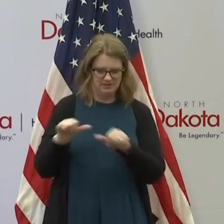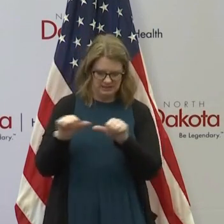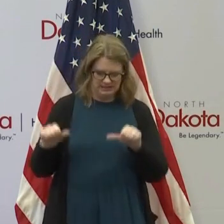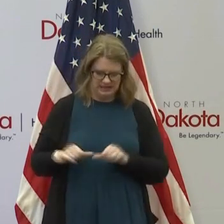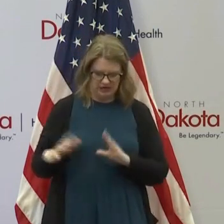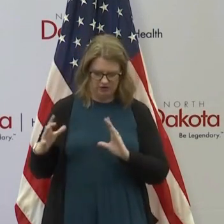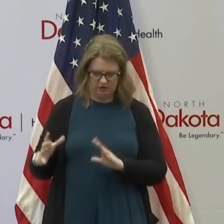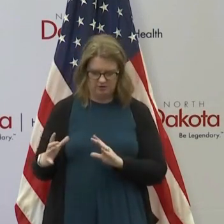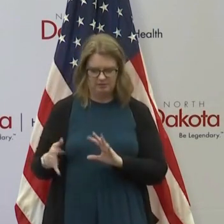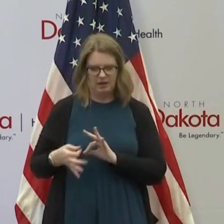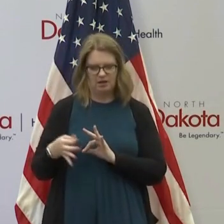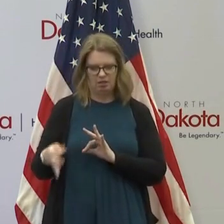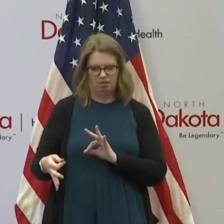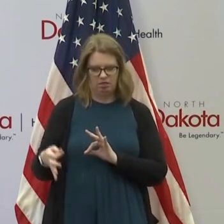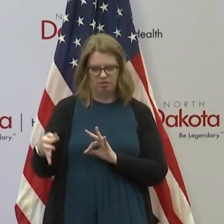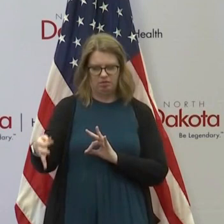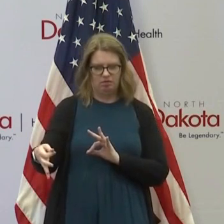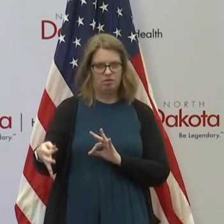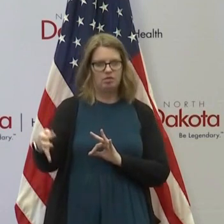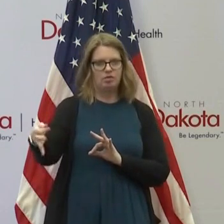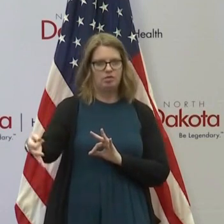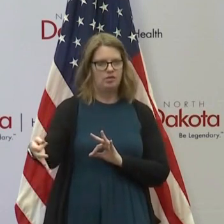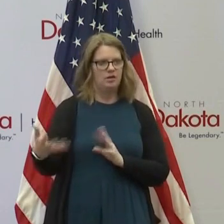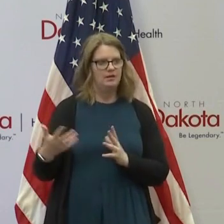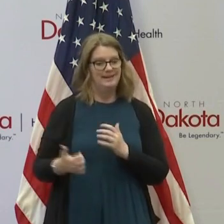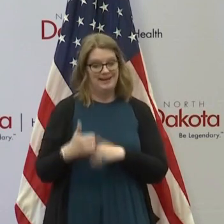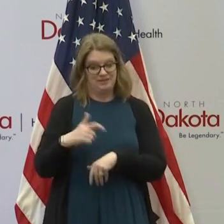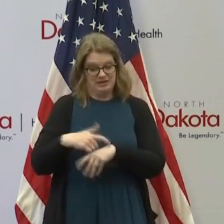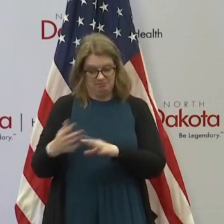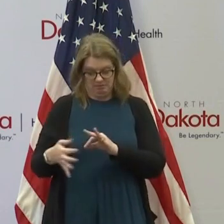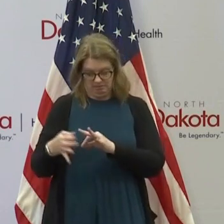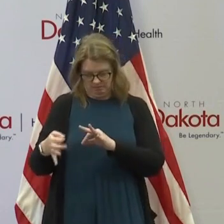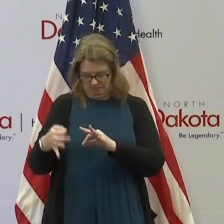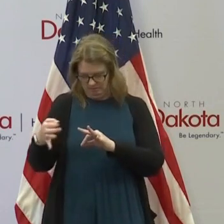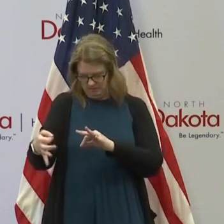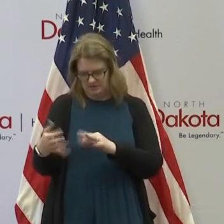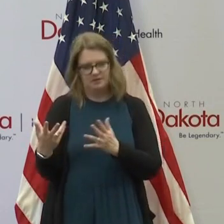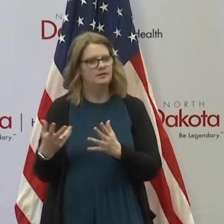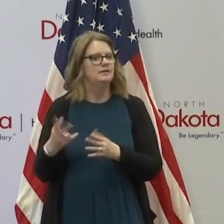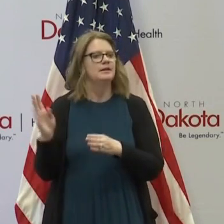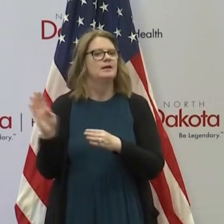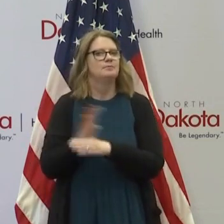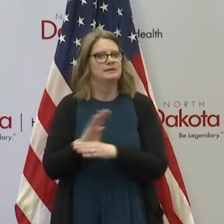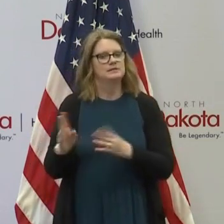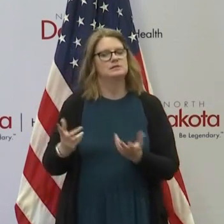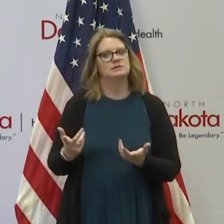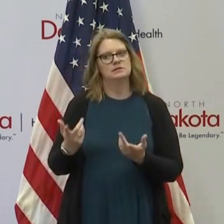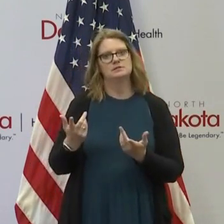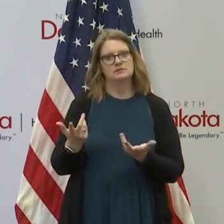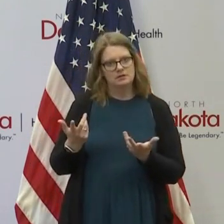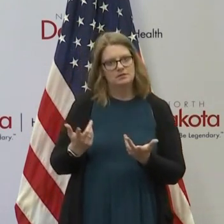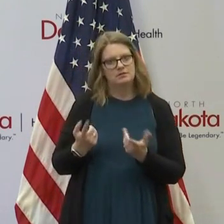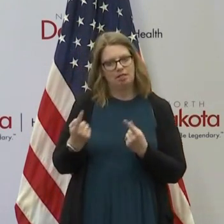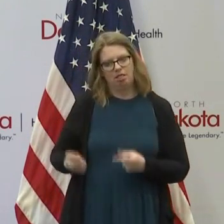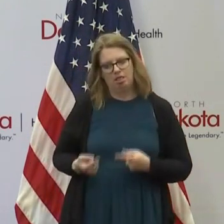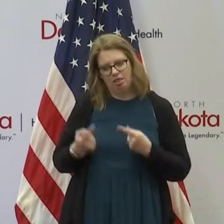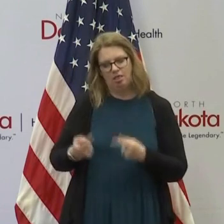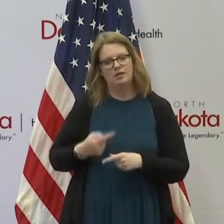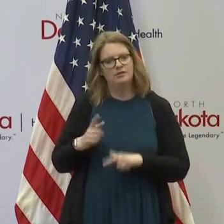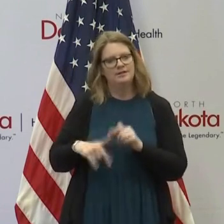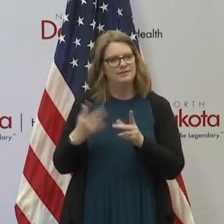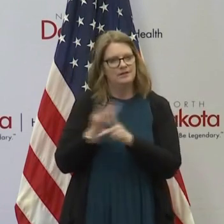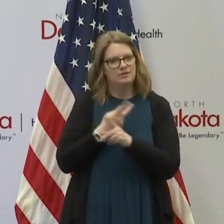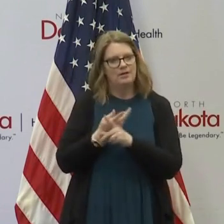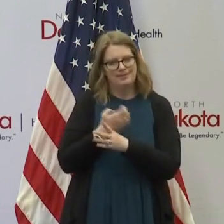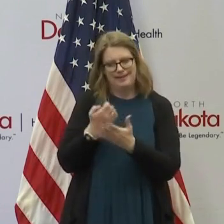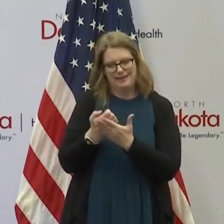was affected, and they kept extending it, and they kept extending it. And every time they extended it, then that just hurt businesses being able to get back to, they couldn't figure out why the economy's